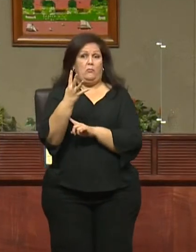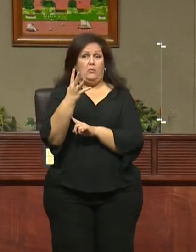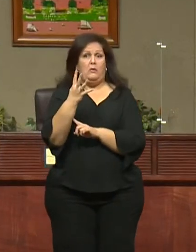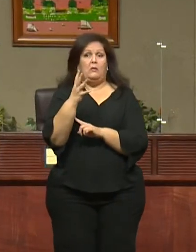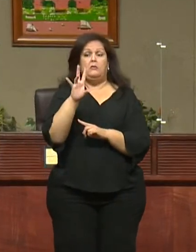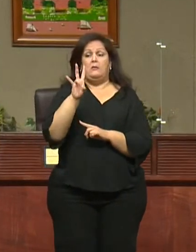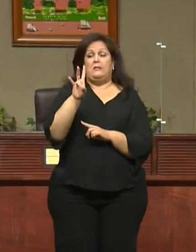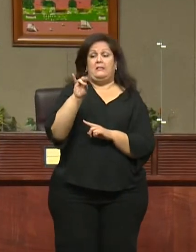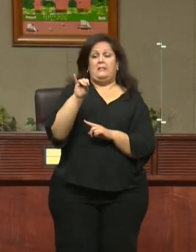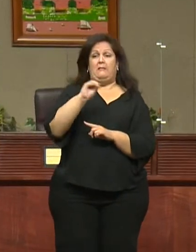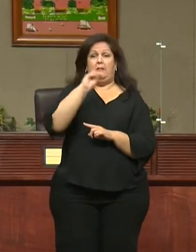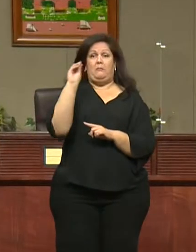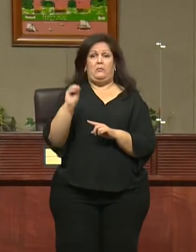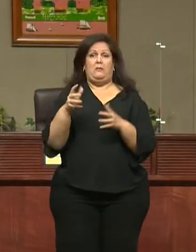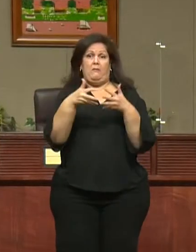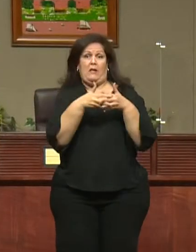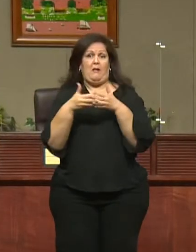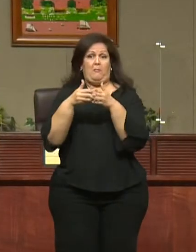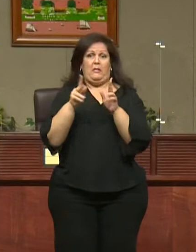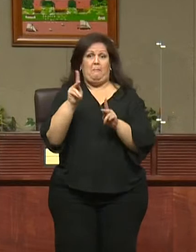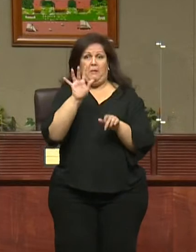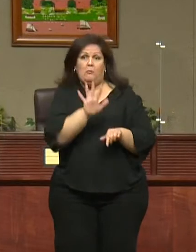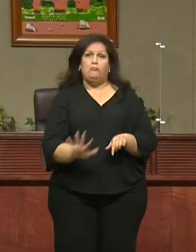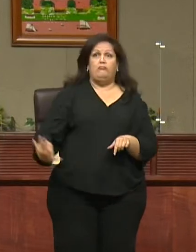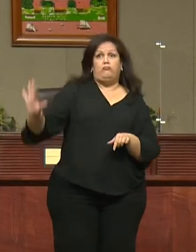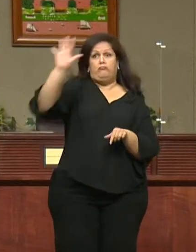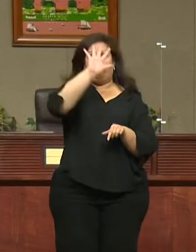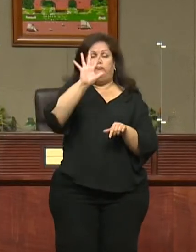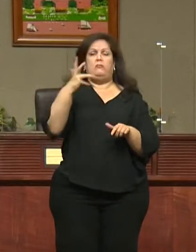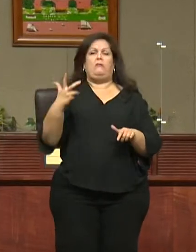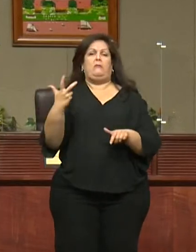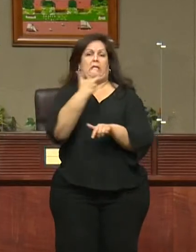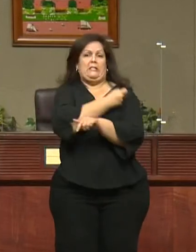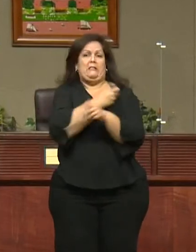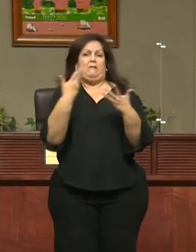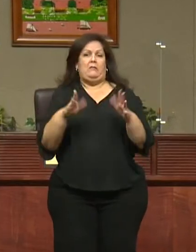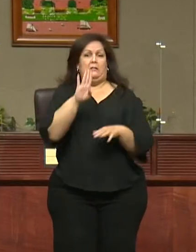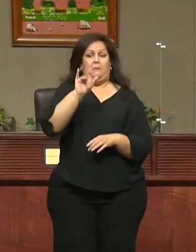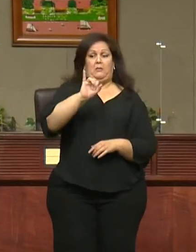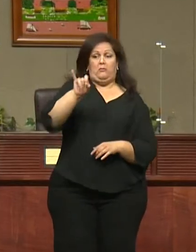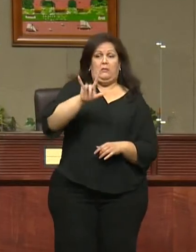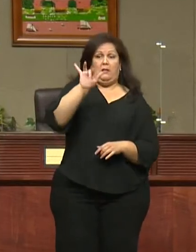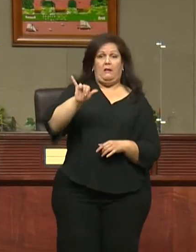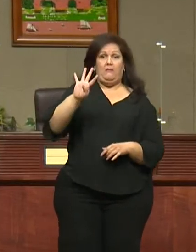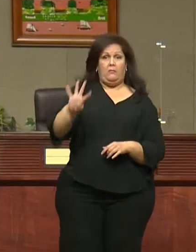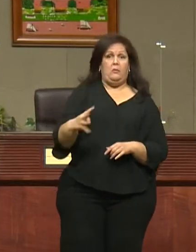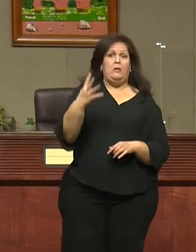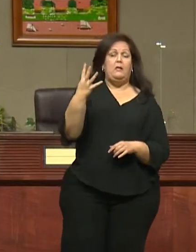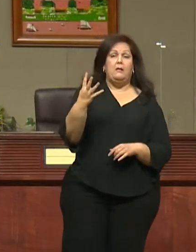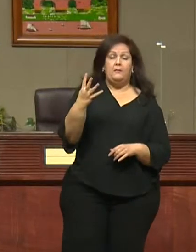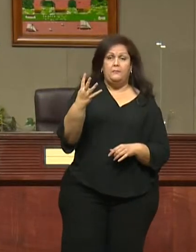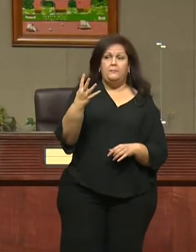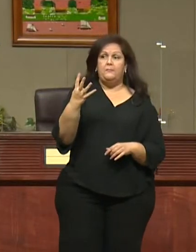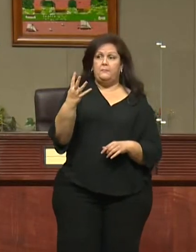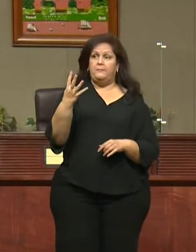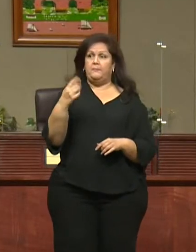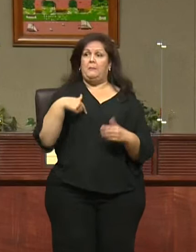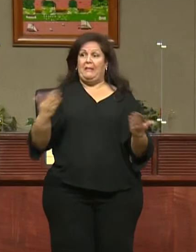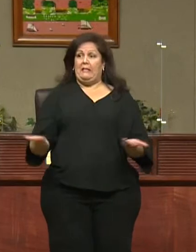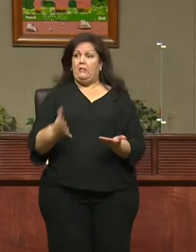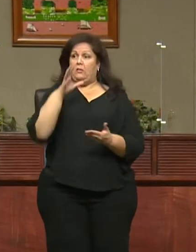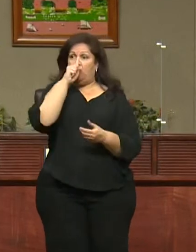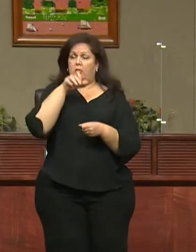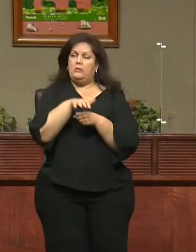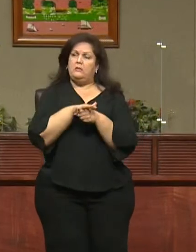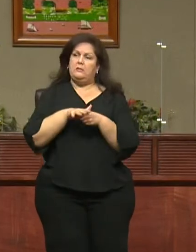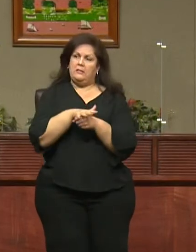to 70% of the American population that's eligible to receive the vaccine. Here within Orange County, there's